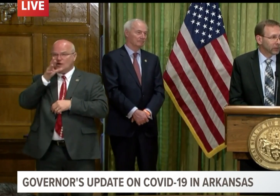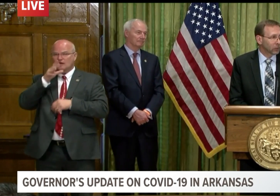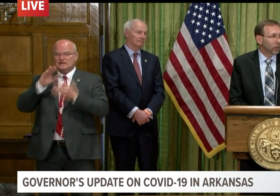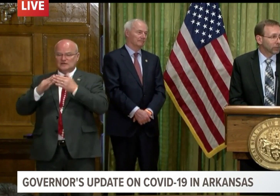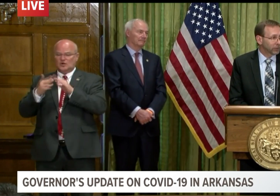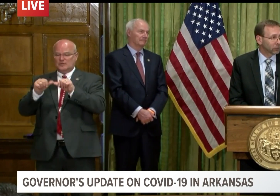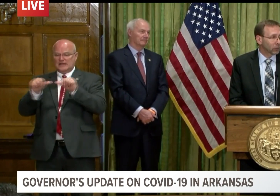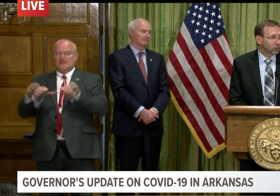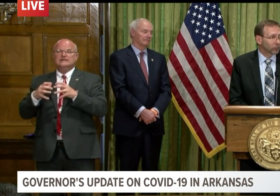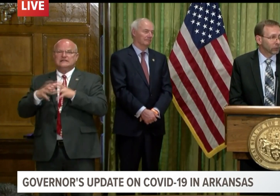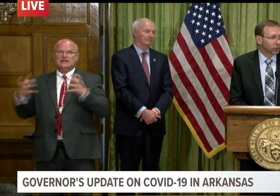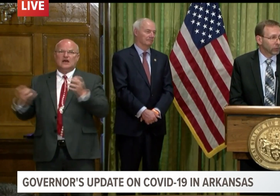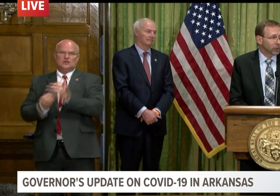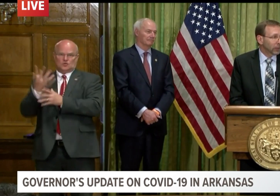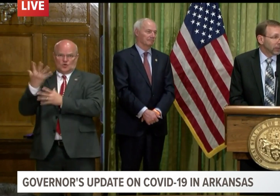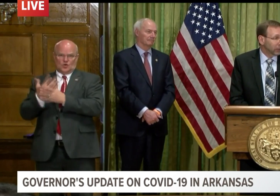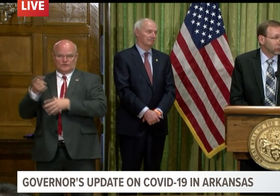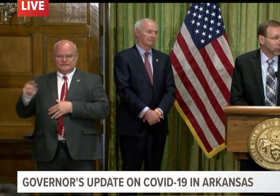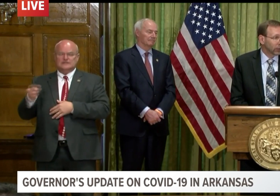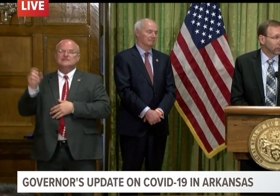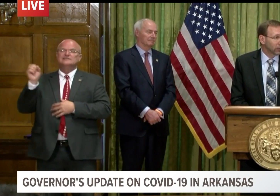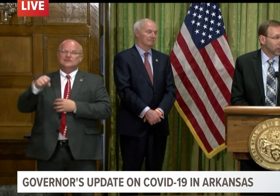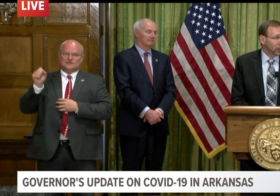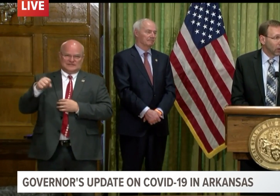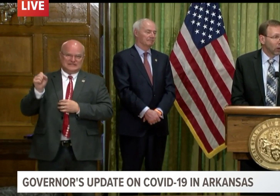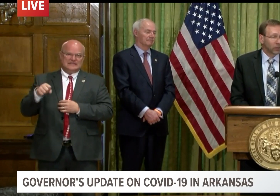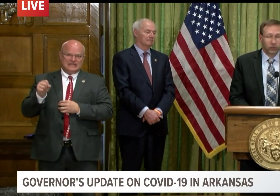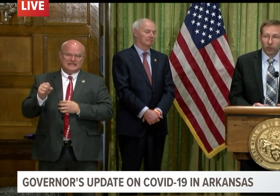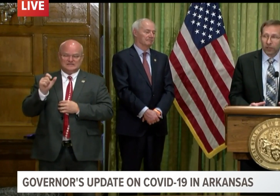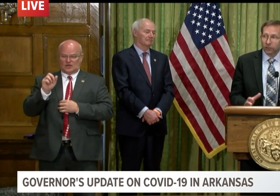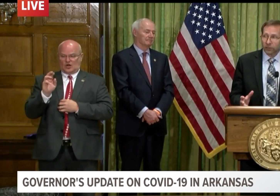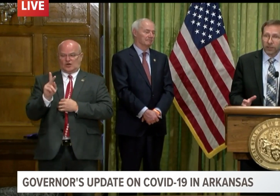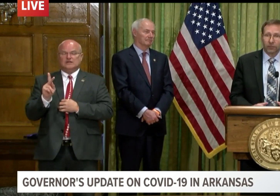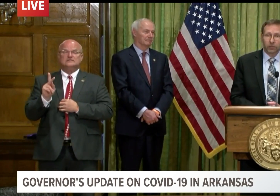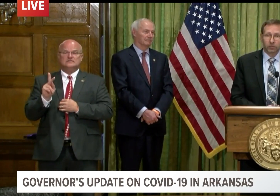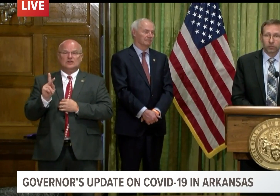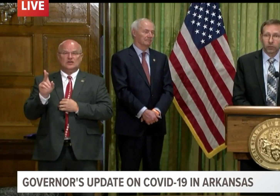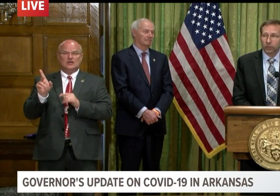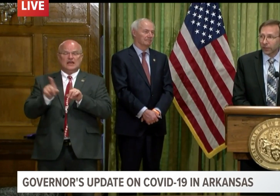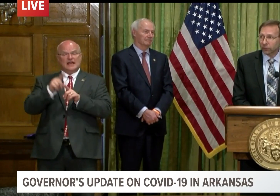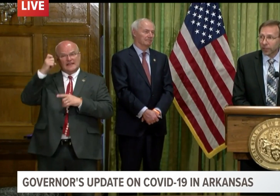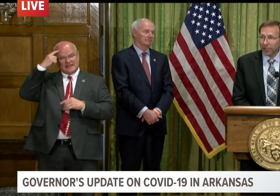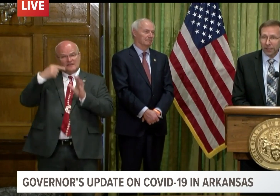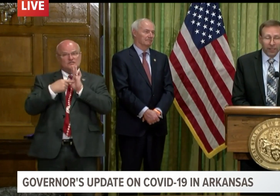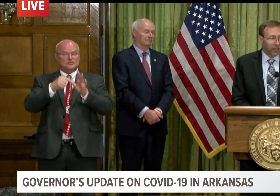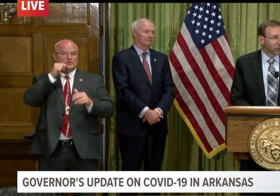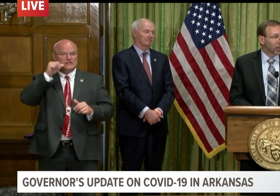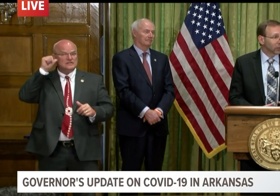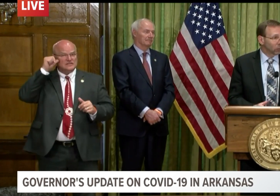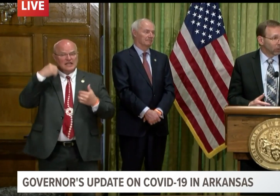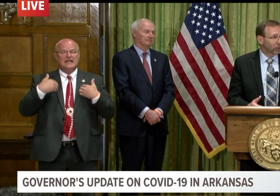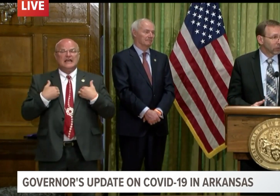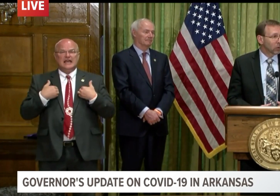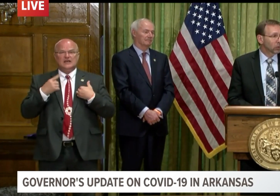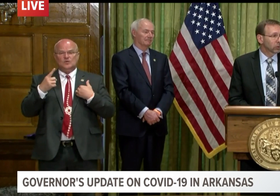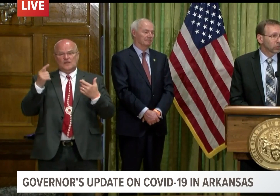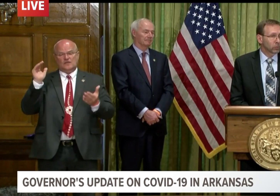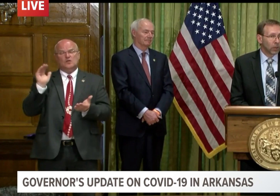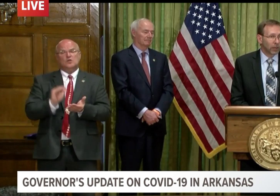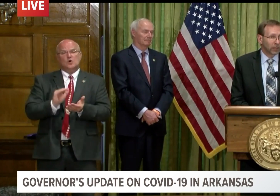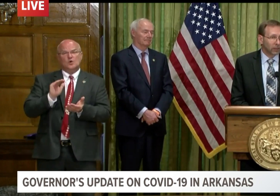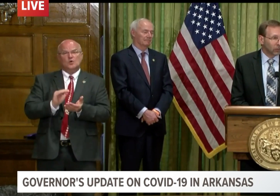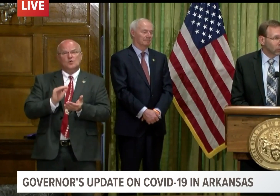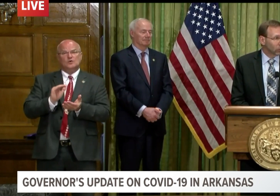they've had quite a bit of growth. So yes, Arkansas, as the governor showed yesterday, has got one of the